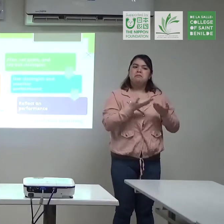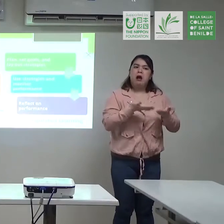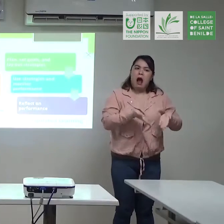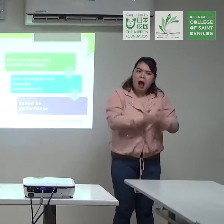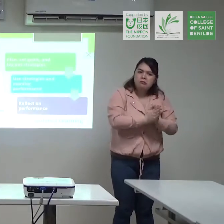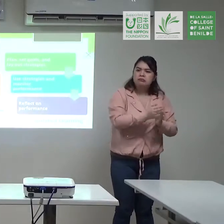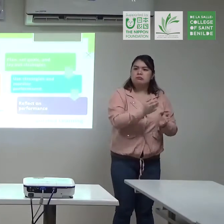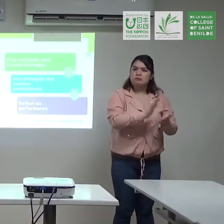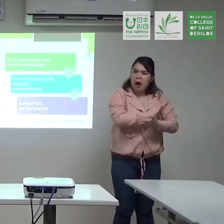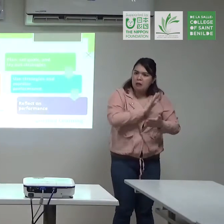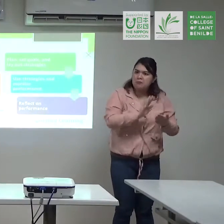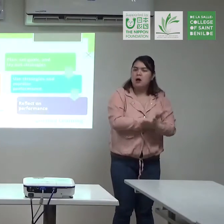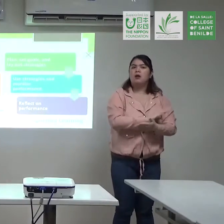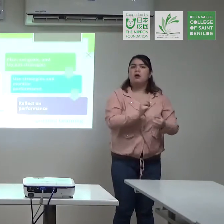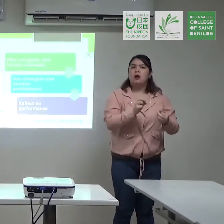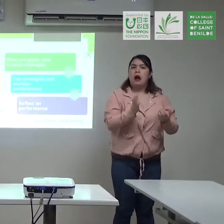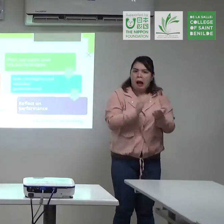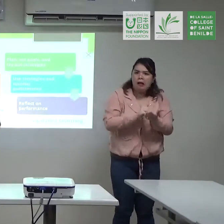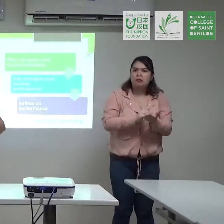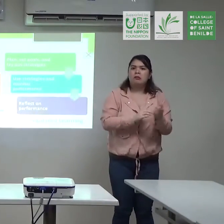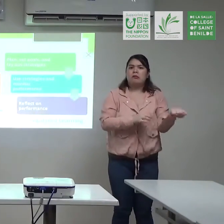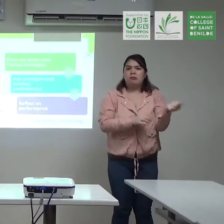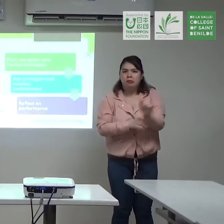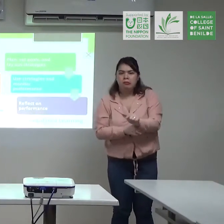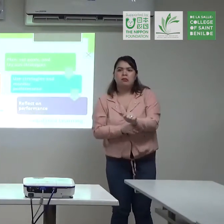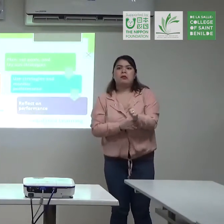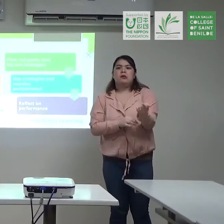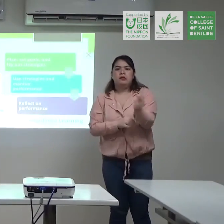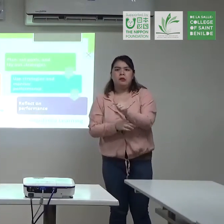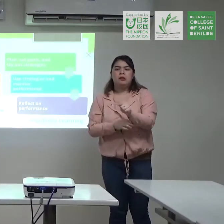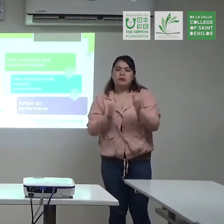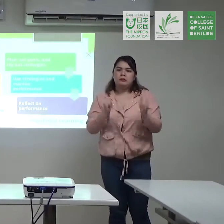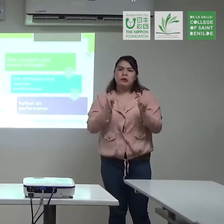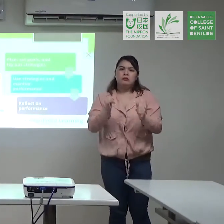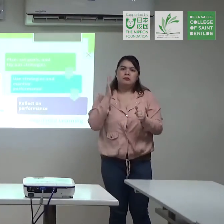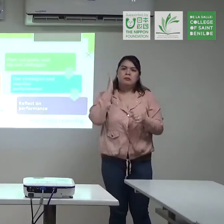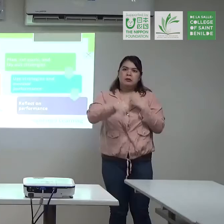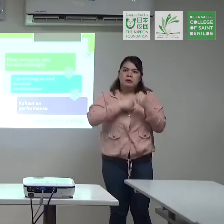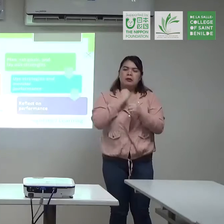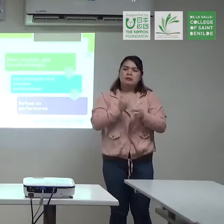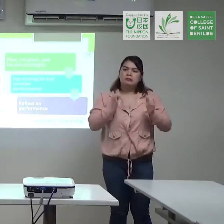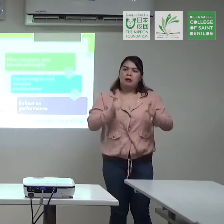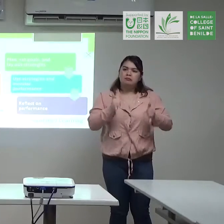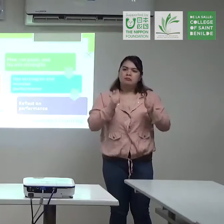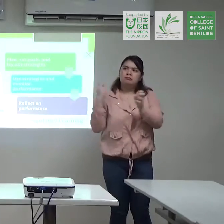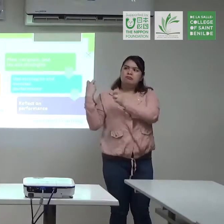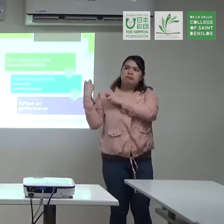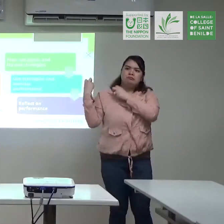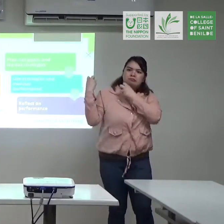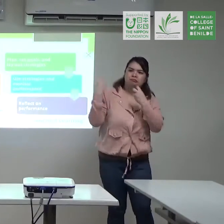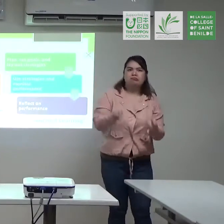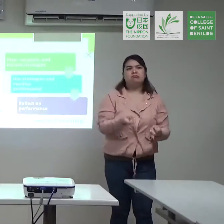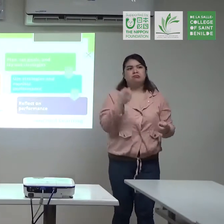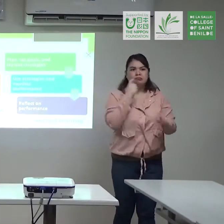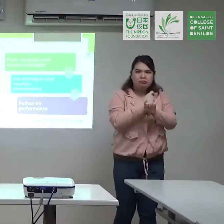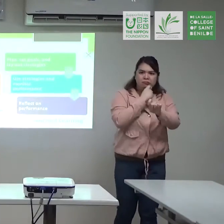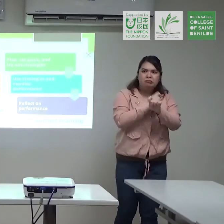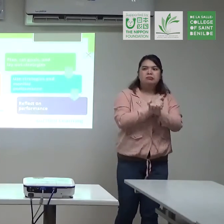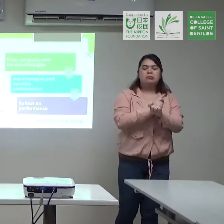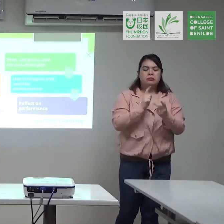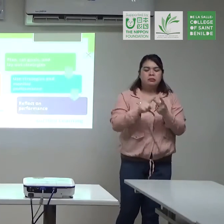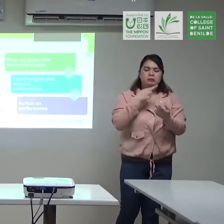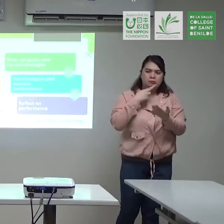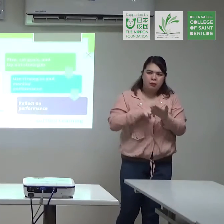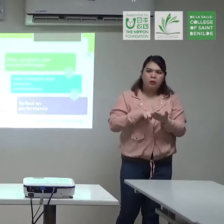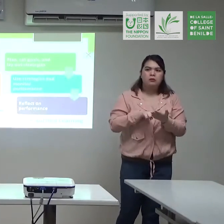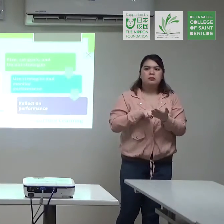second semester, you do another paper the next year. Succeeding years, you still do thesis, reports,